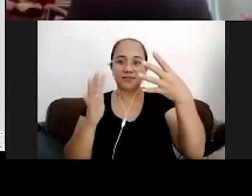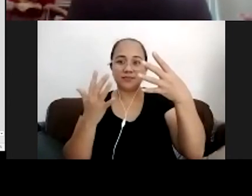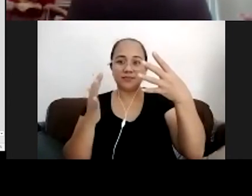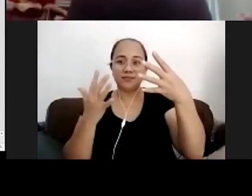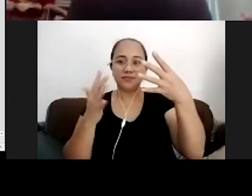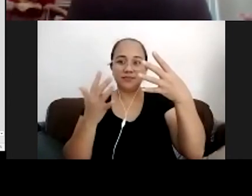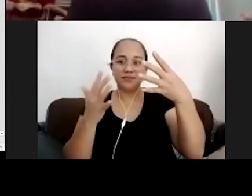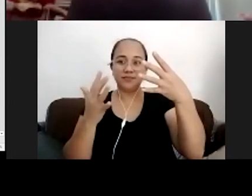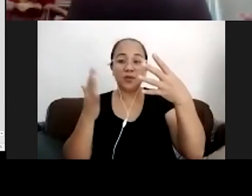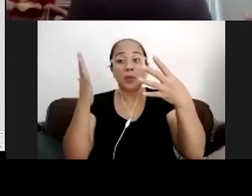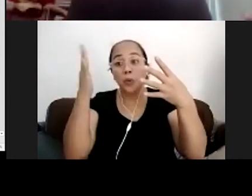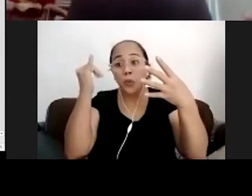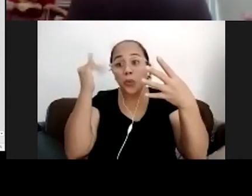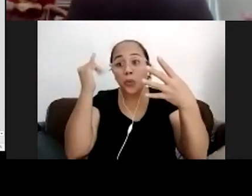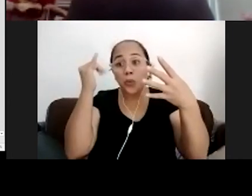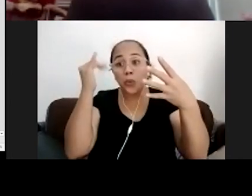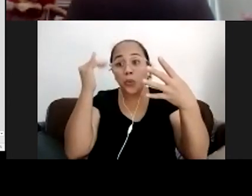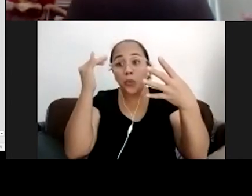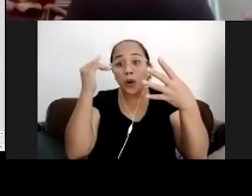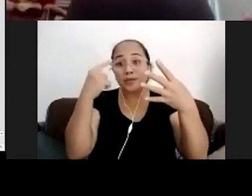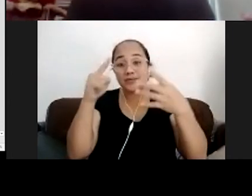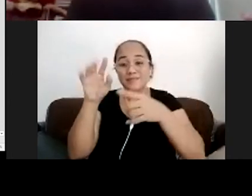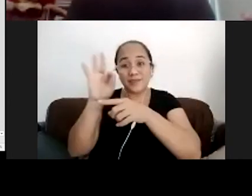Because it's none of those functions, okay?